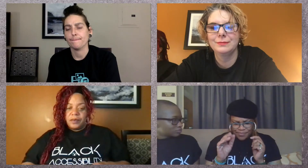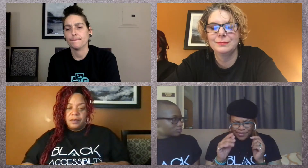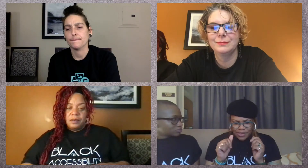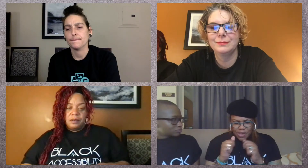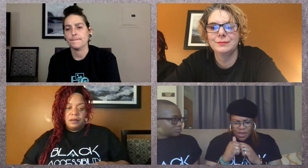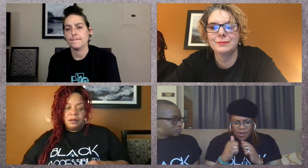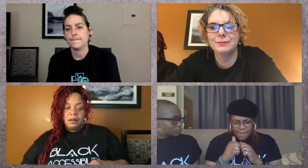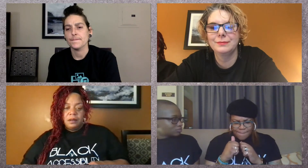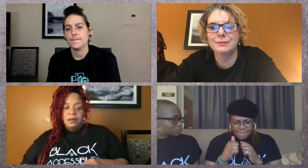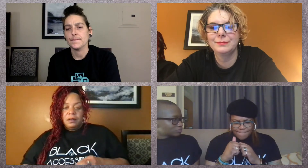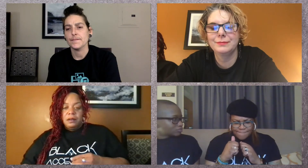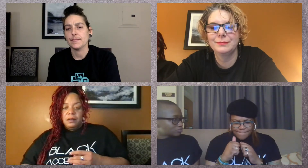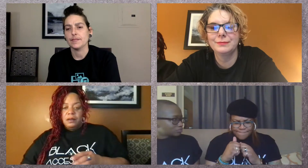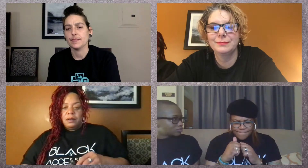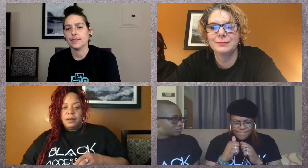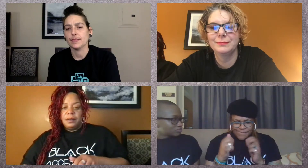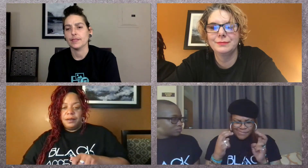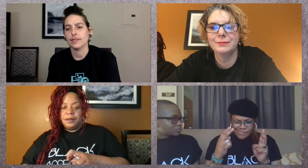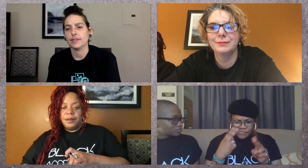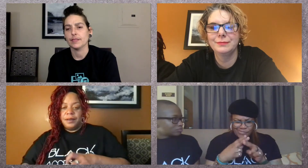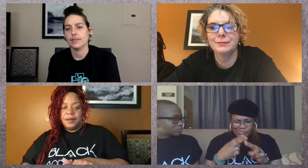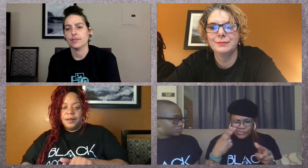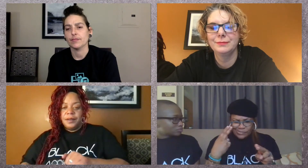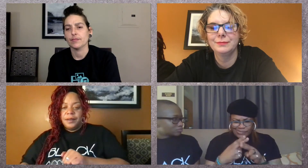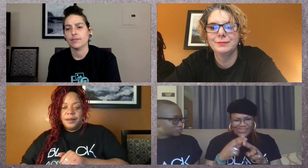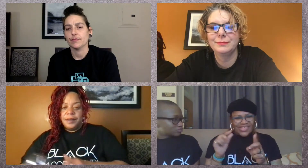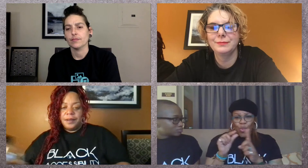What's the word I'm looking for here?